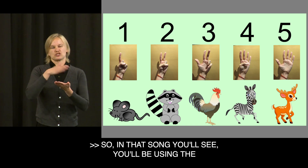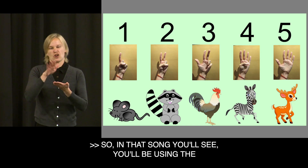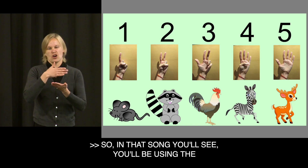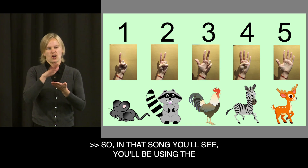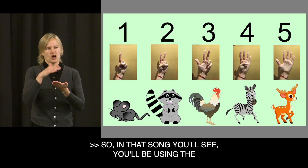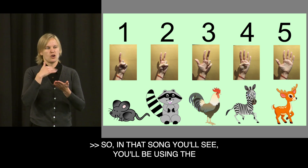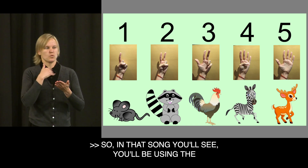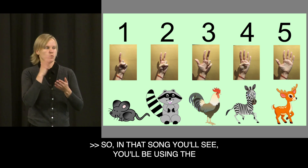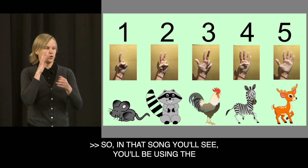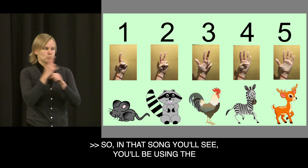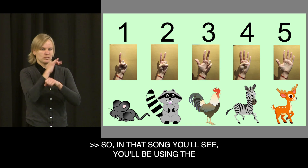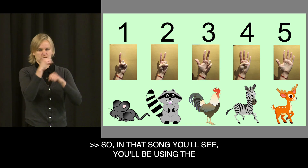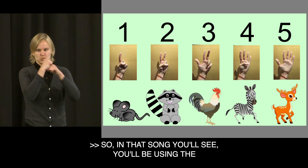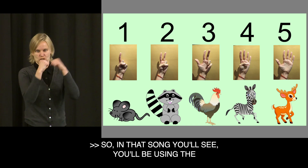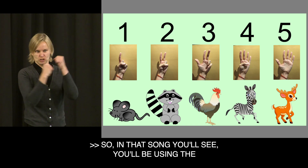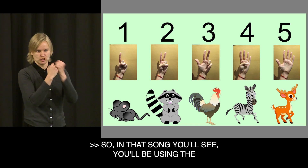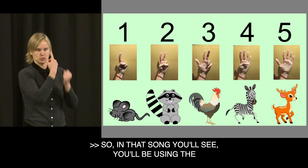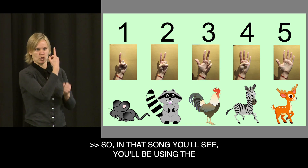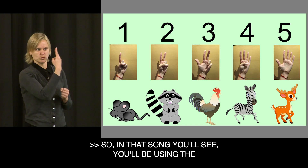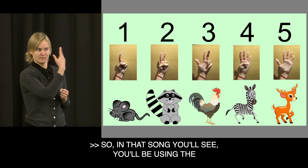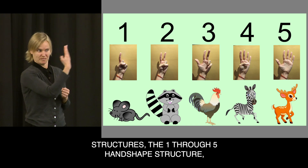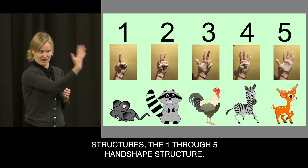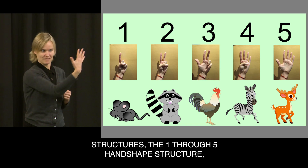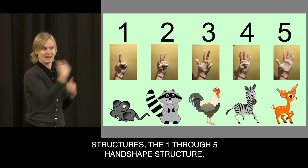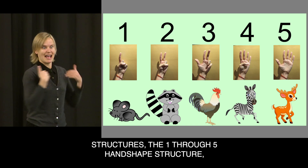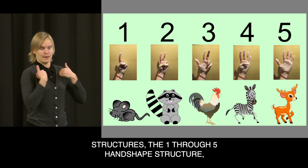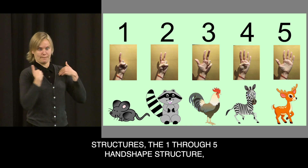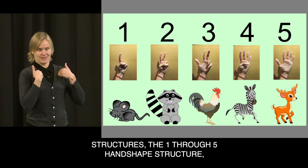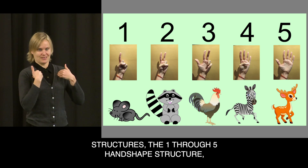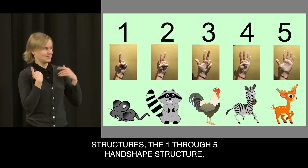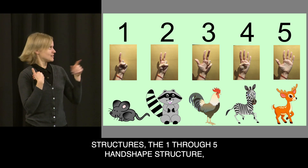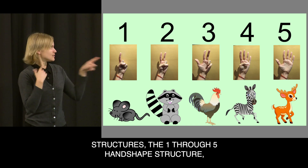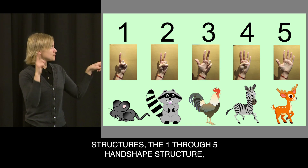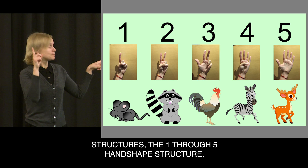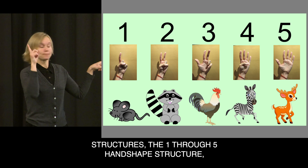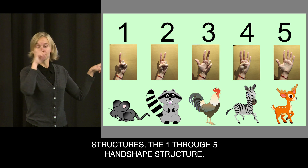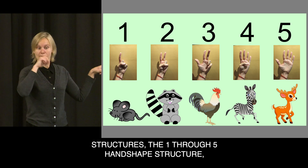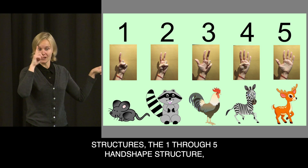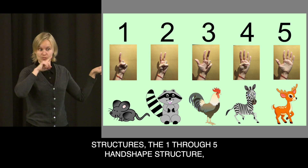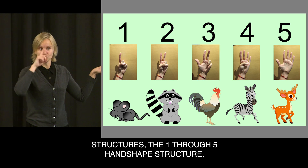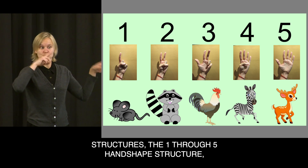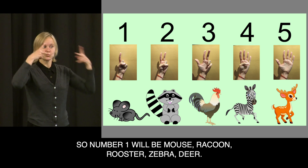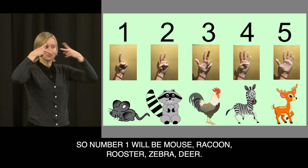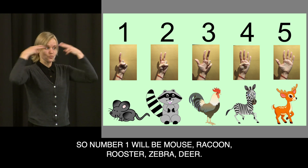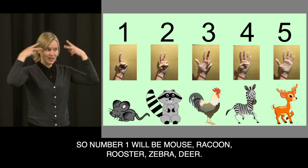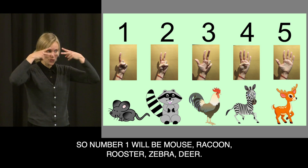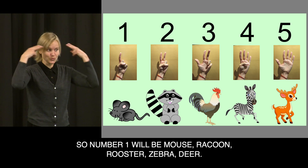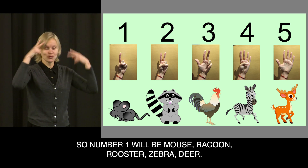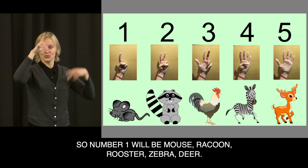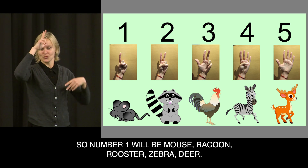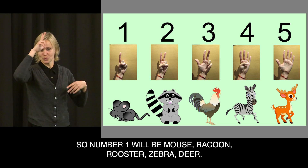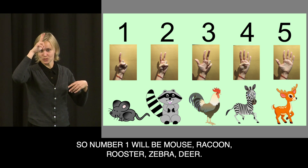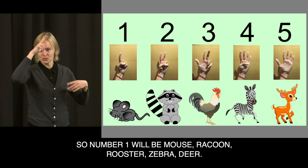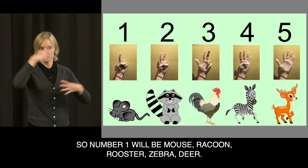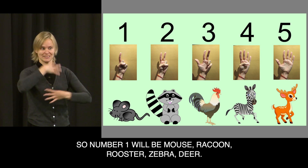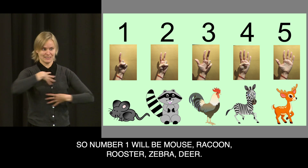So in that song, you'll see you'll be using this structure. It's the 1 through 5 hand shape structure. So number 1 will be mouse,